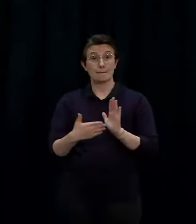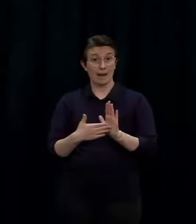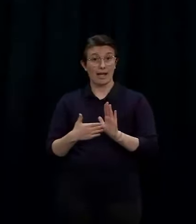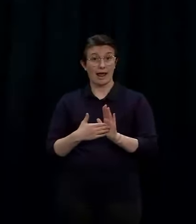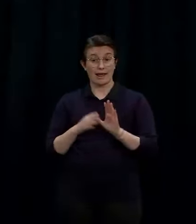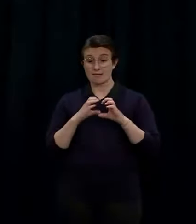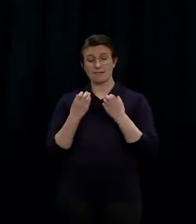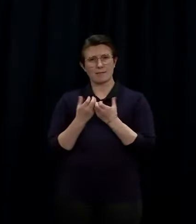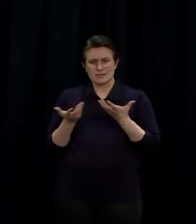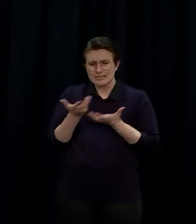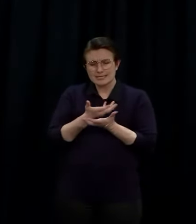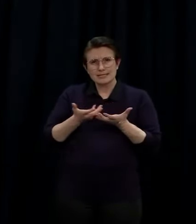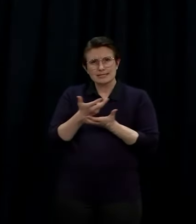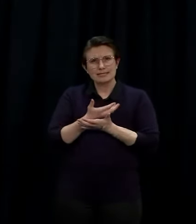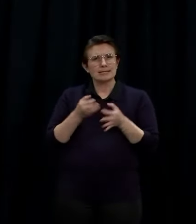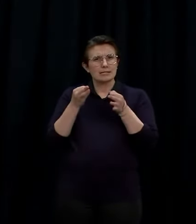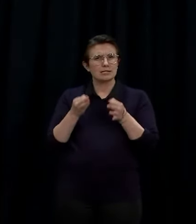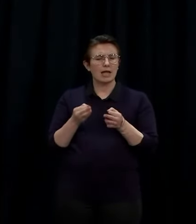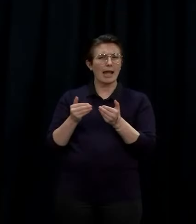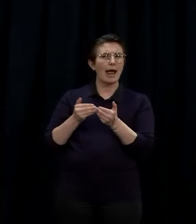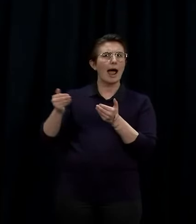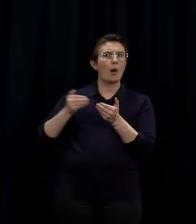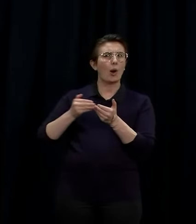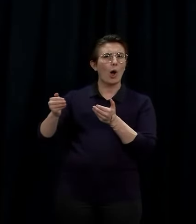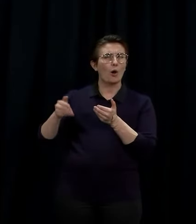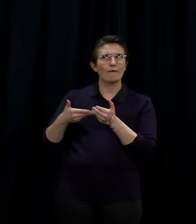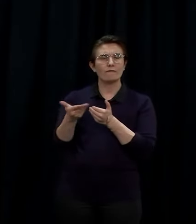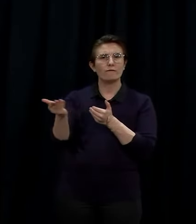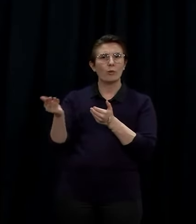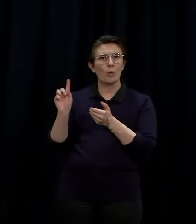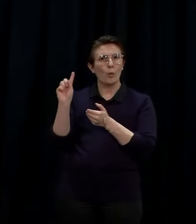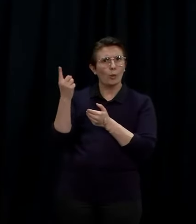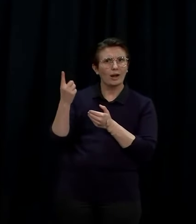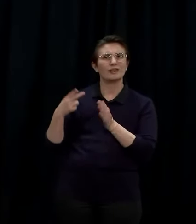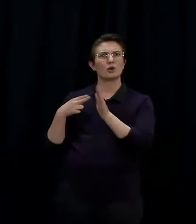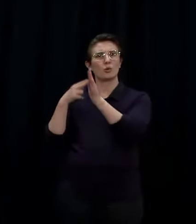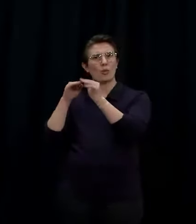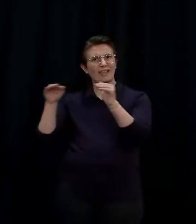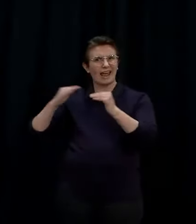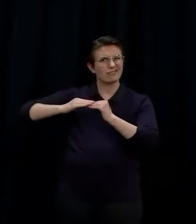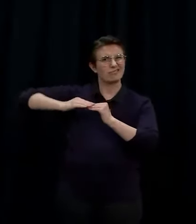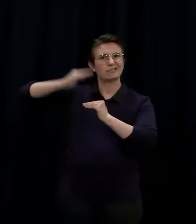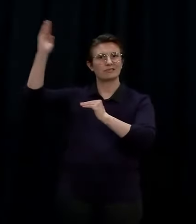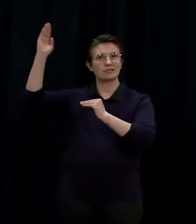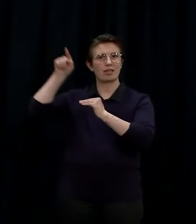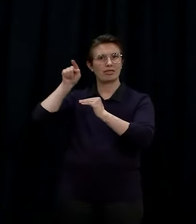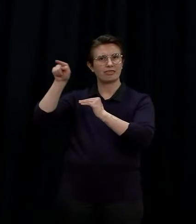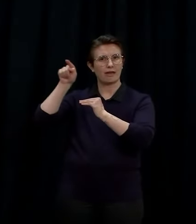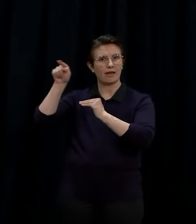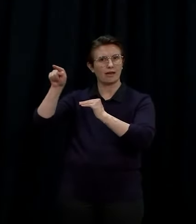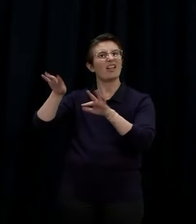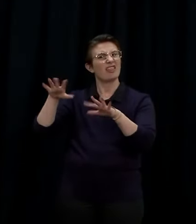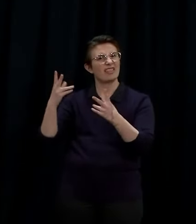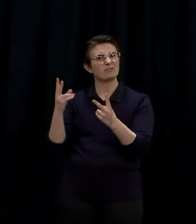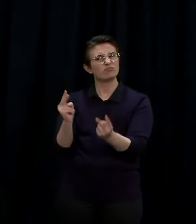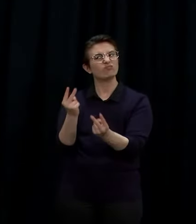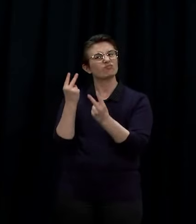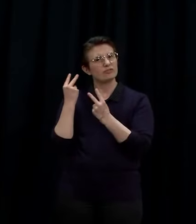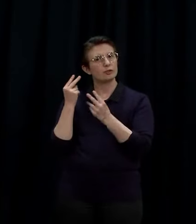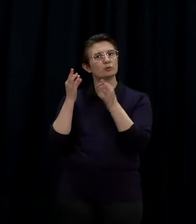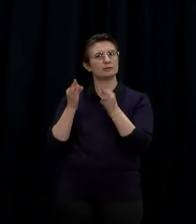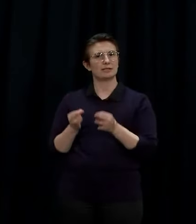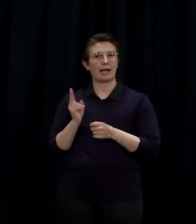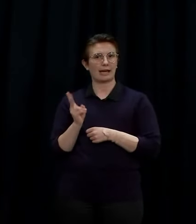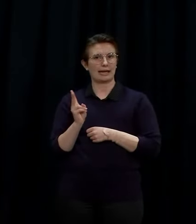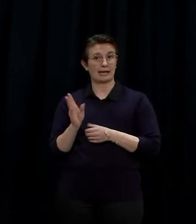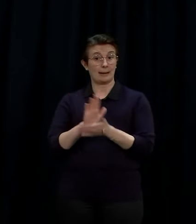will continue to remain in level 4 before we review those settings again. We'll use the data we will have from a full 2